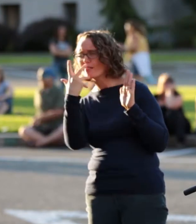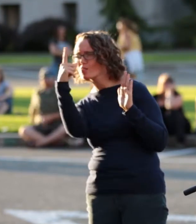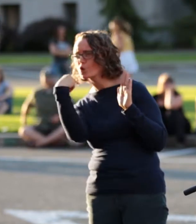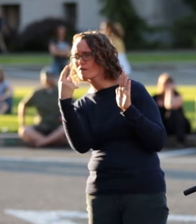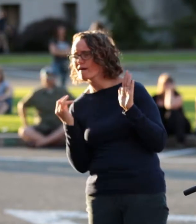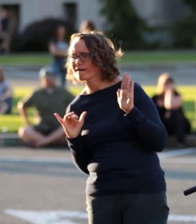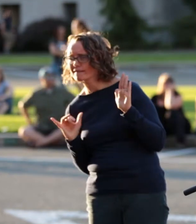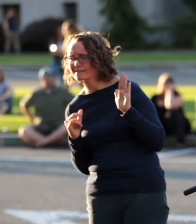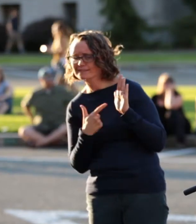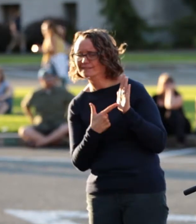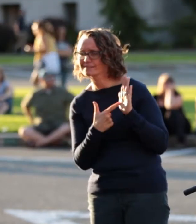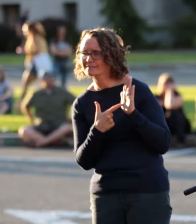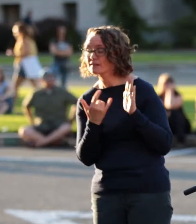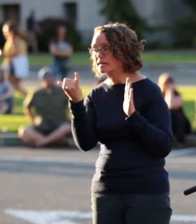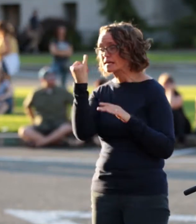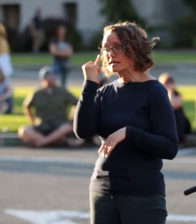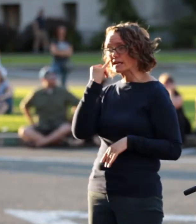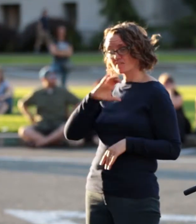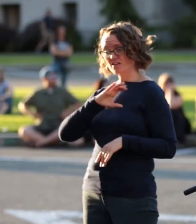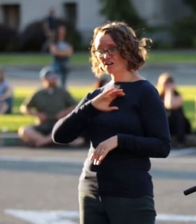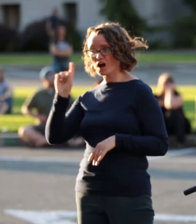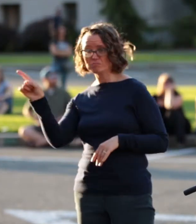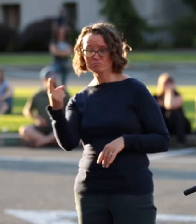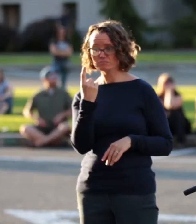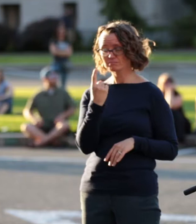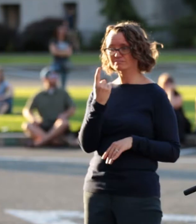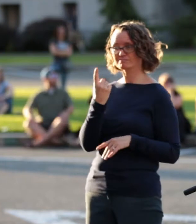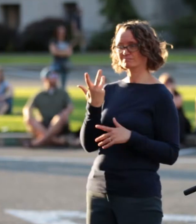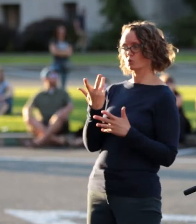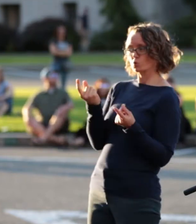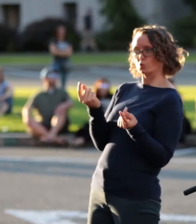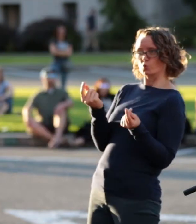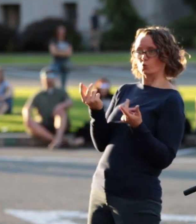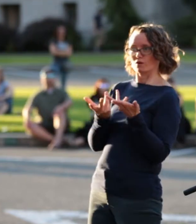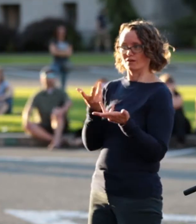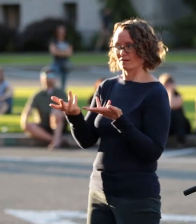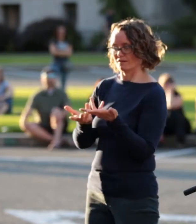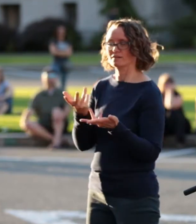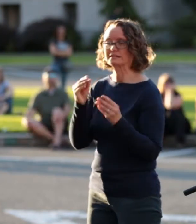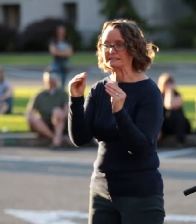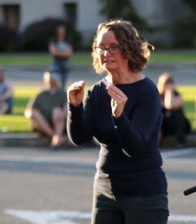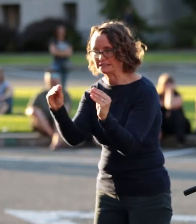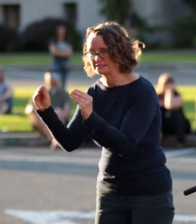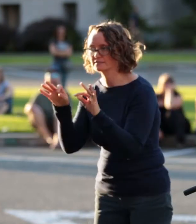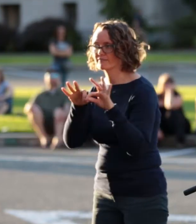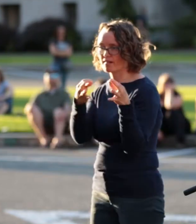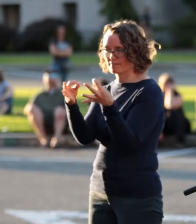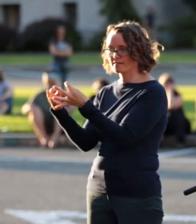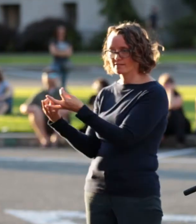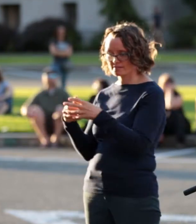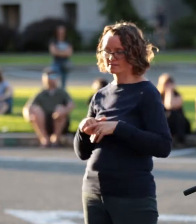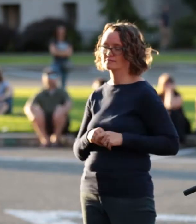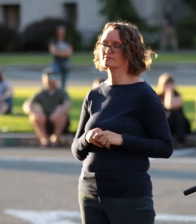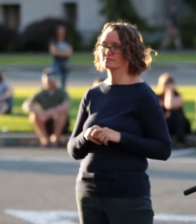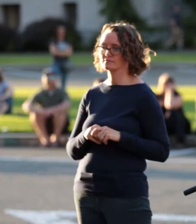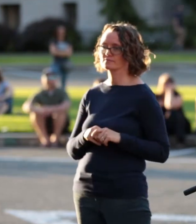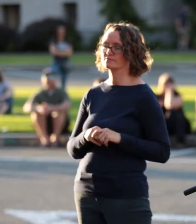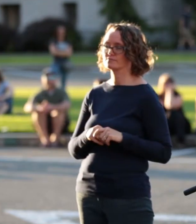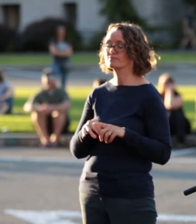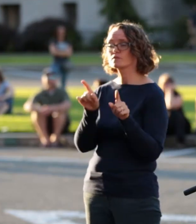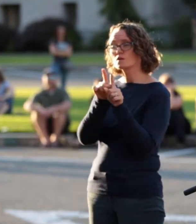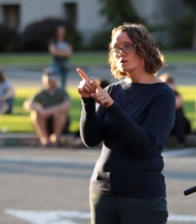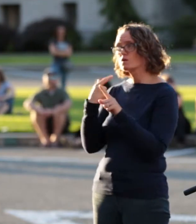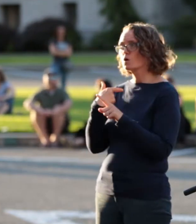can remain closed. We have members involved with advocating for legislation meeting with state legislators to encourage